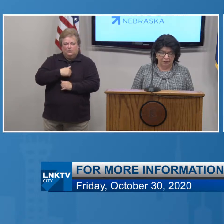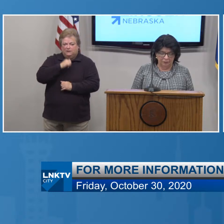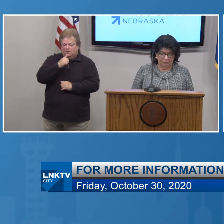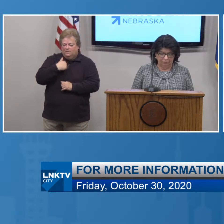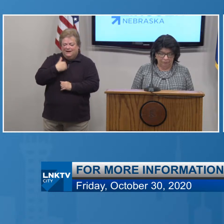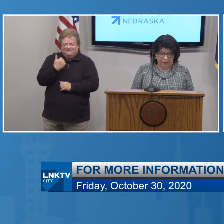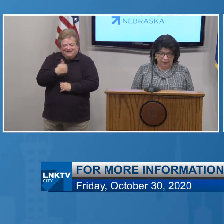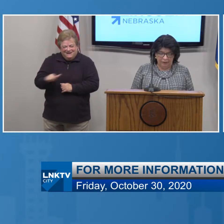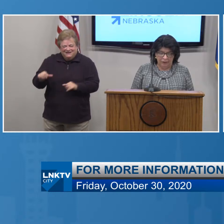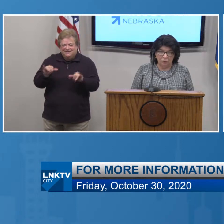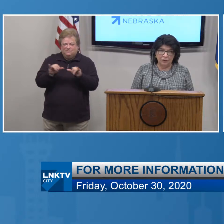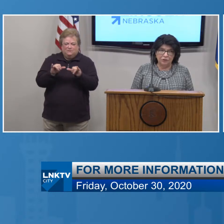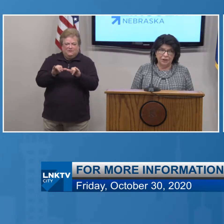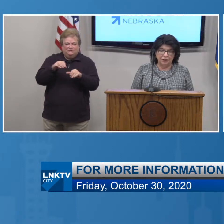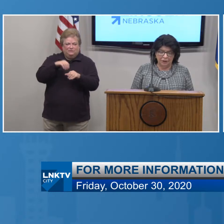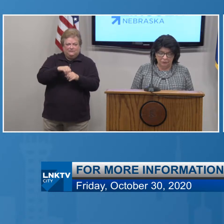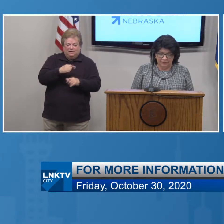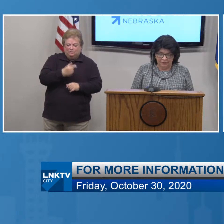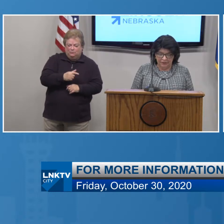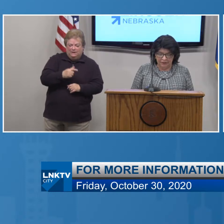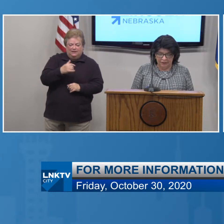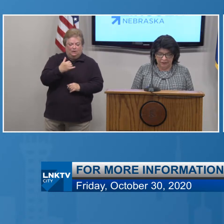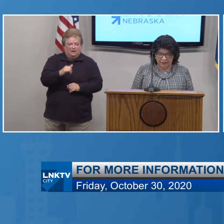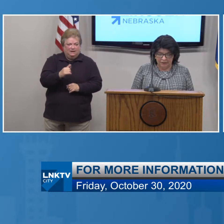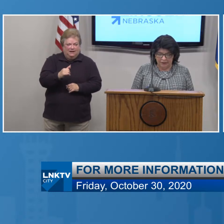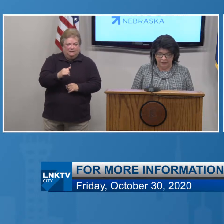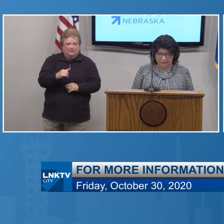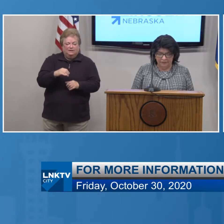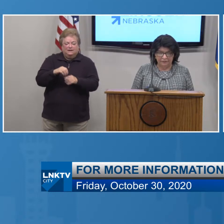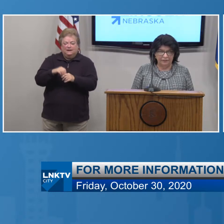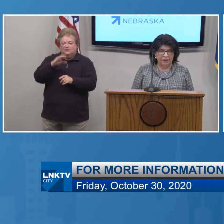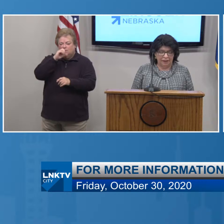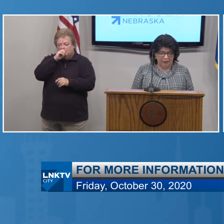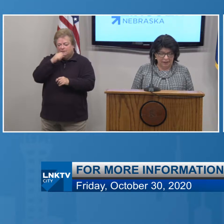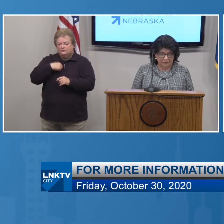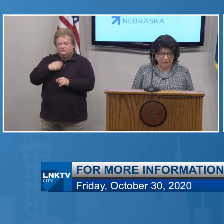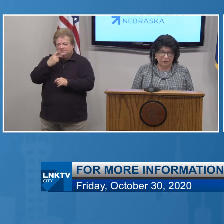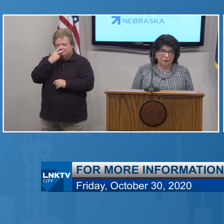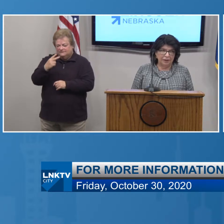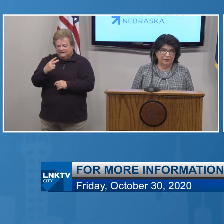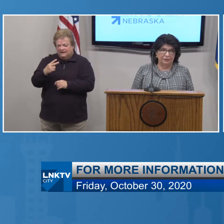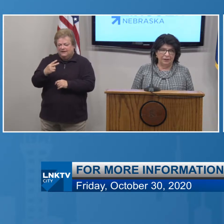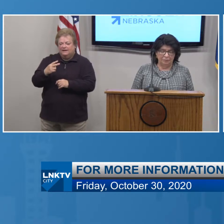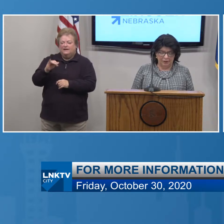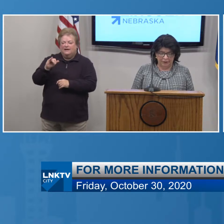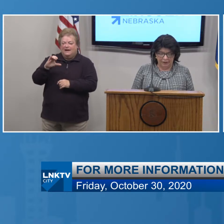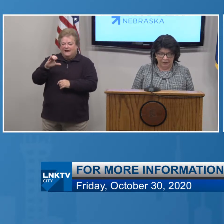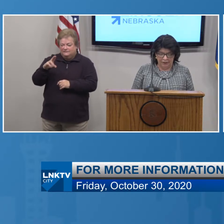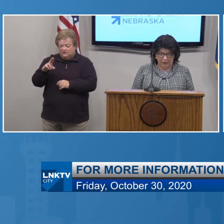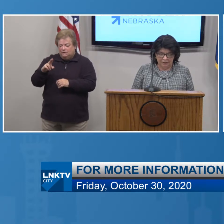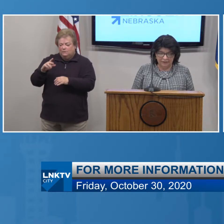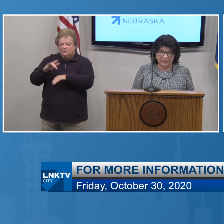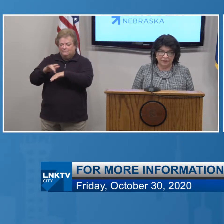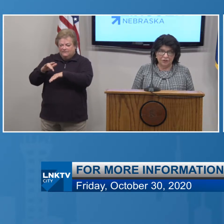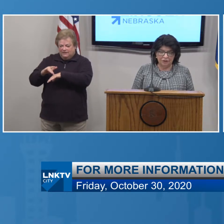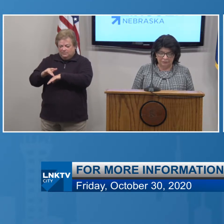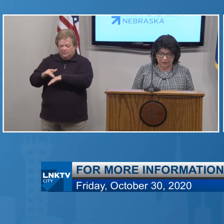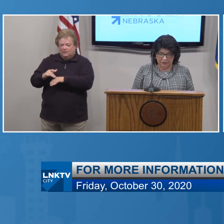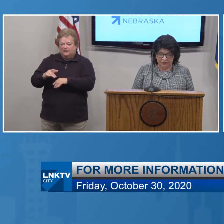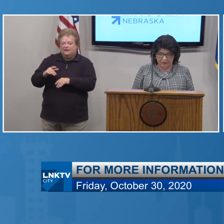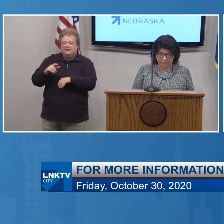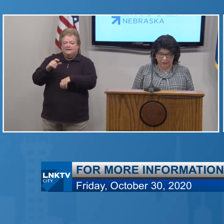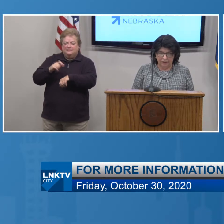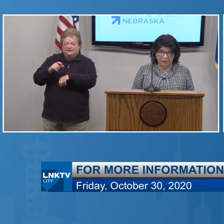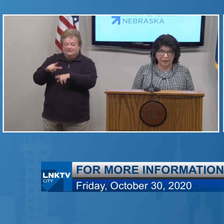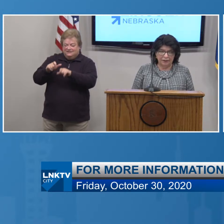or yellow. In the orange area, we see connected cases, ICU availability, testing